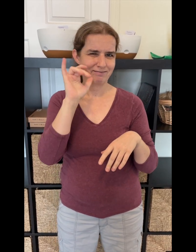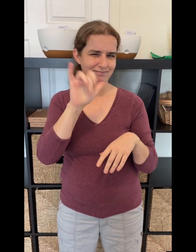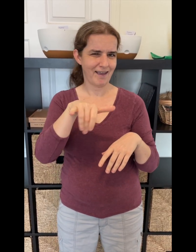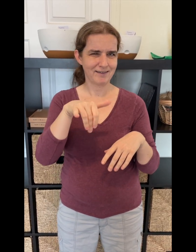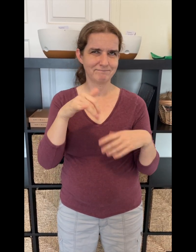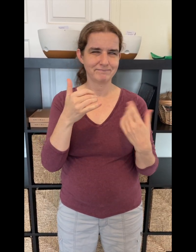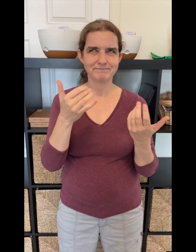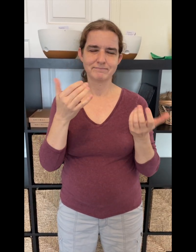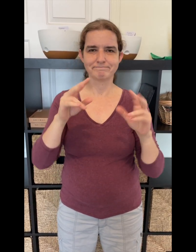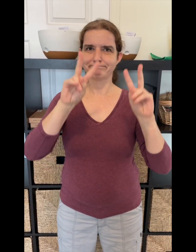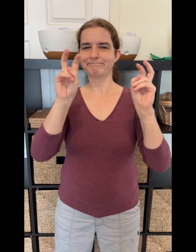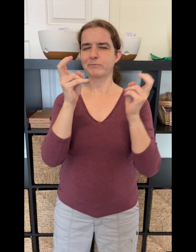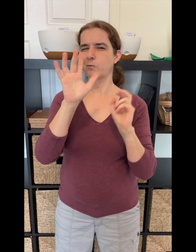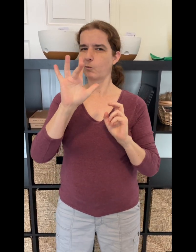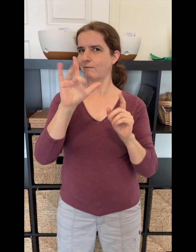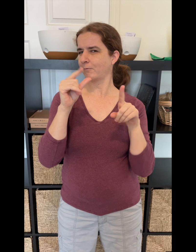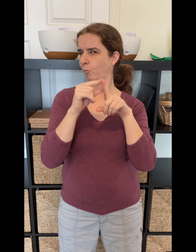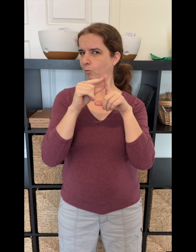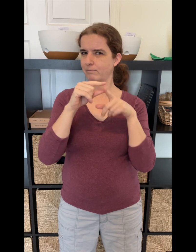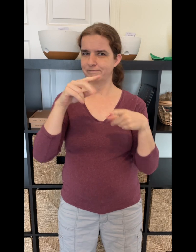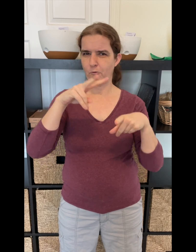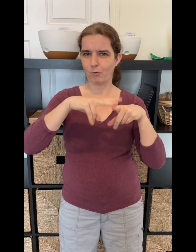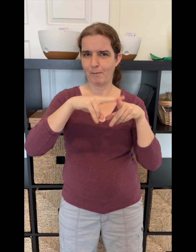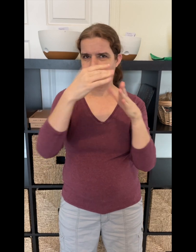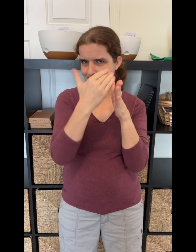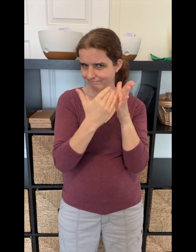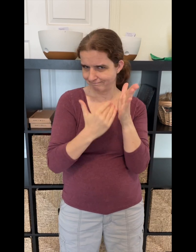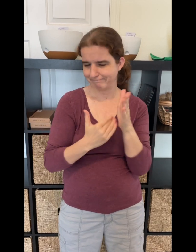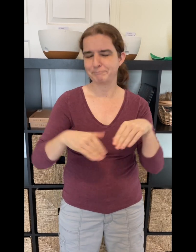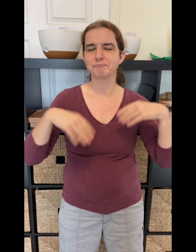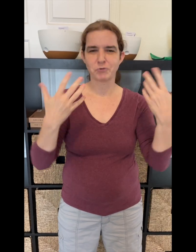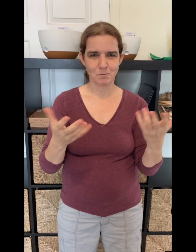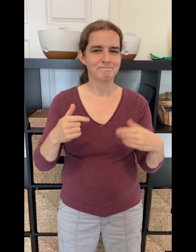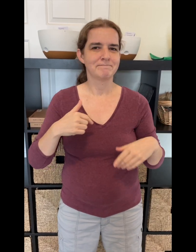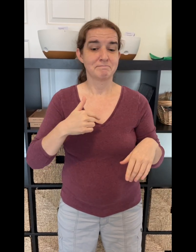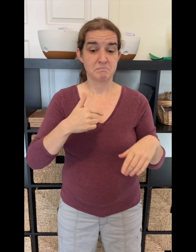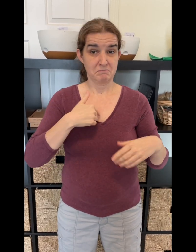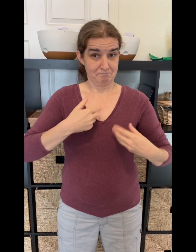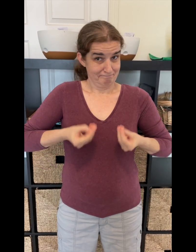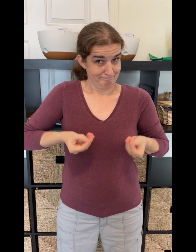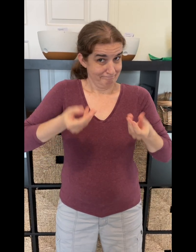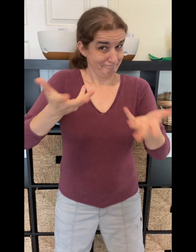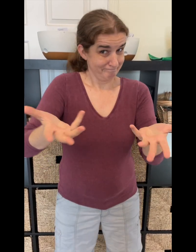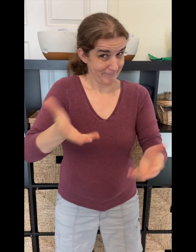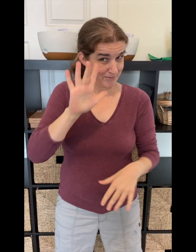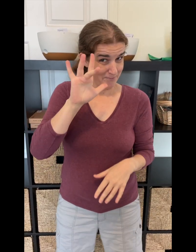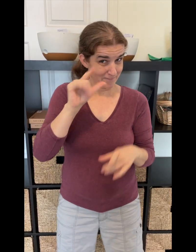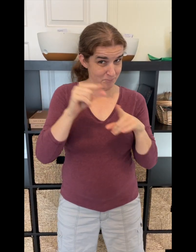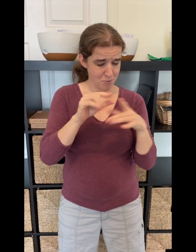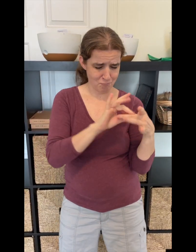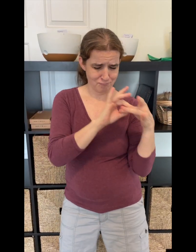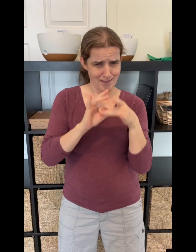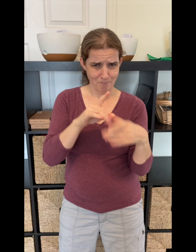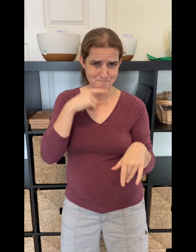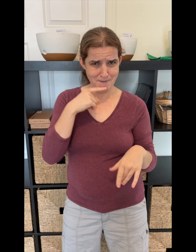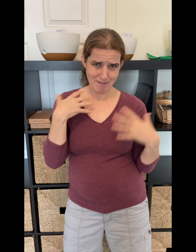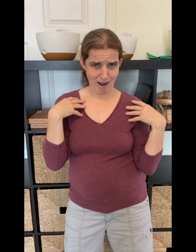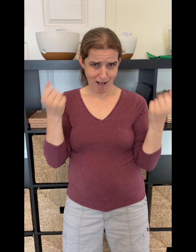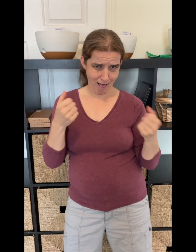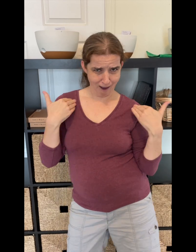could look at this list and understand these 25 words, these vocabulary words. So here I am providing this for you. These are 25